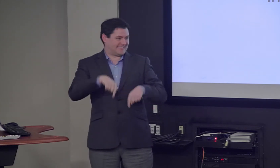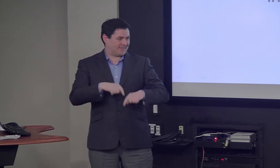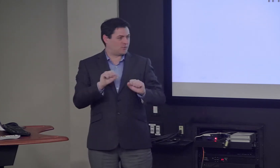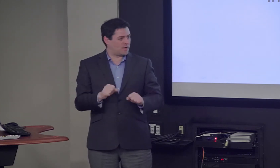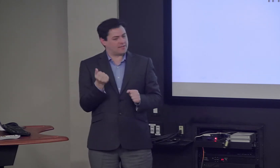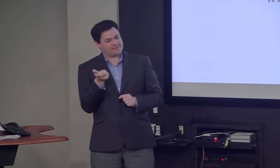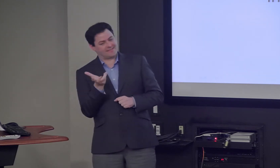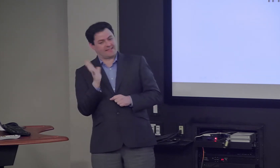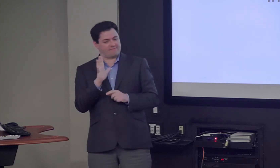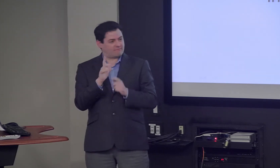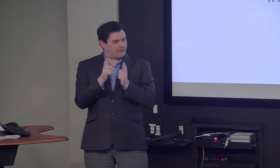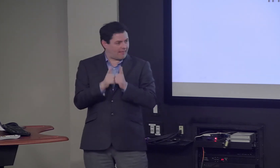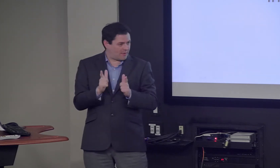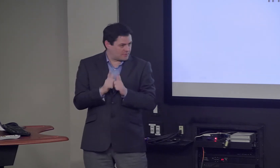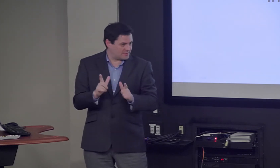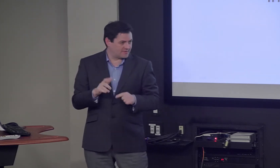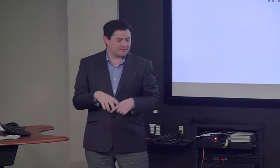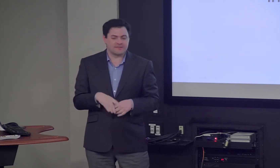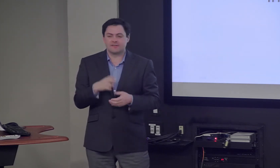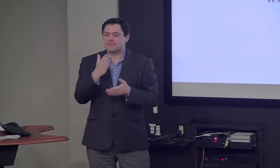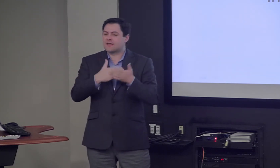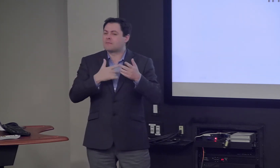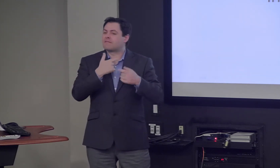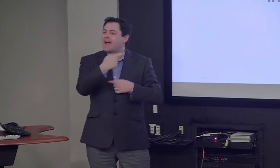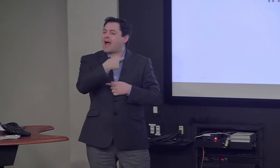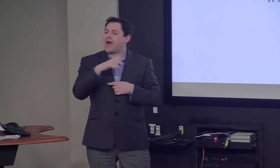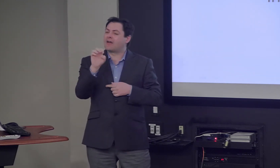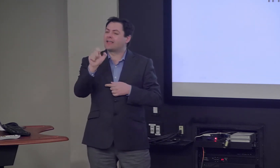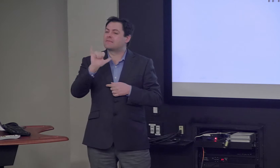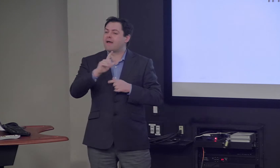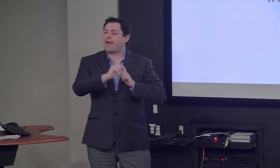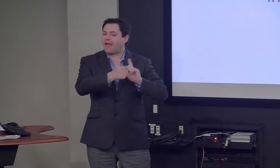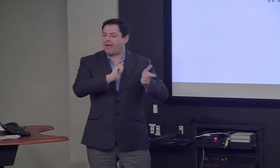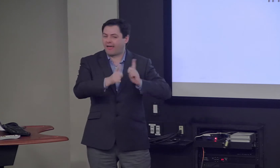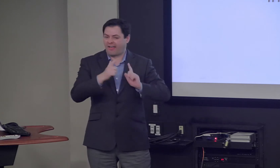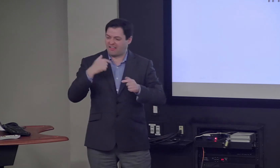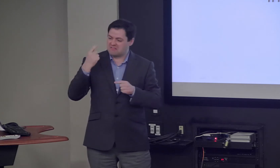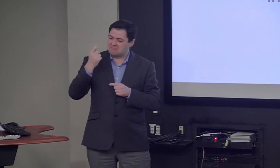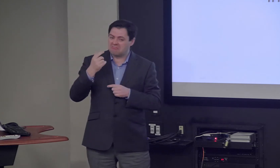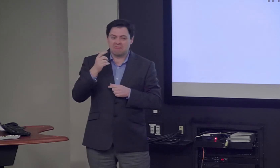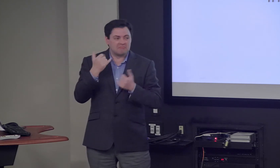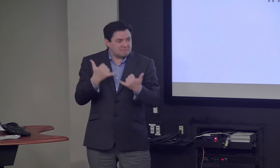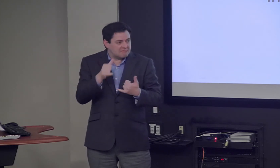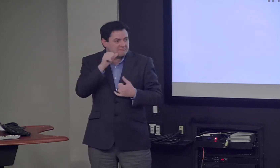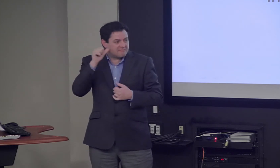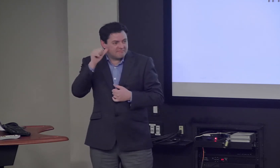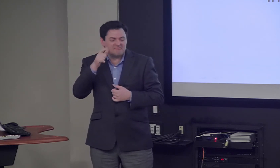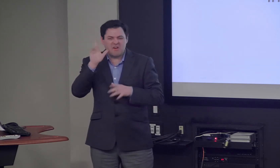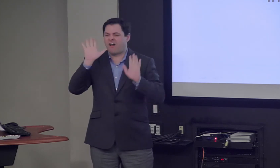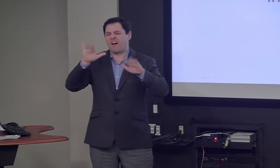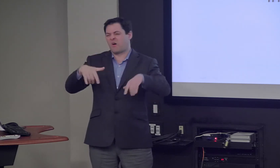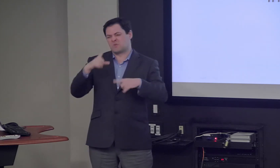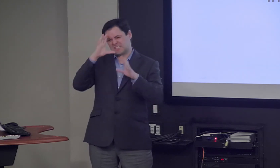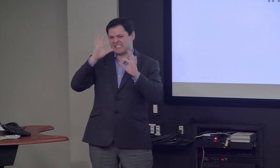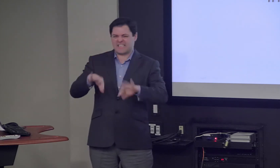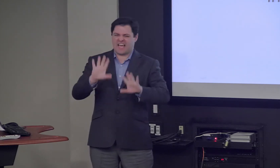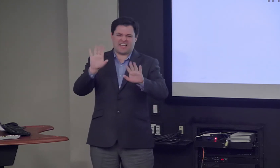so at least there's one of us here who is fluent in several languages. Over the last couple of days, we had